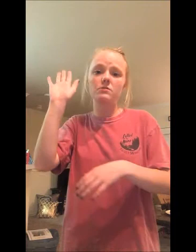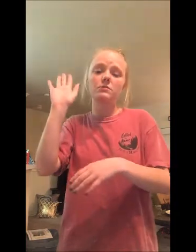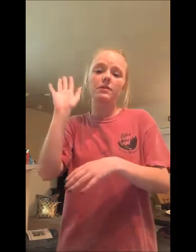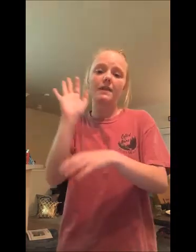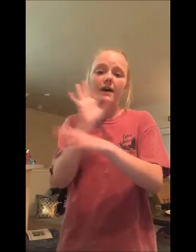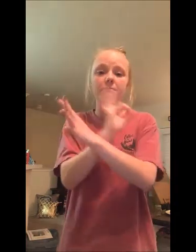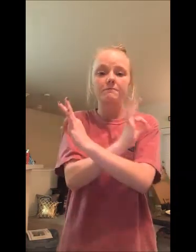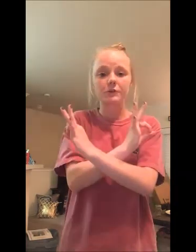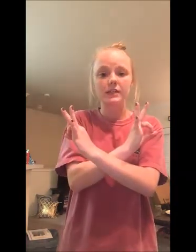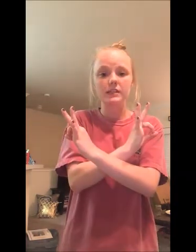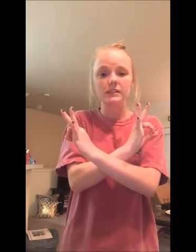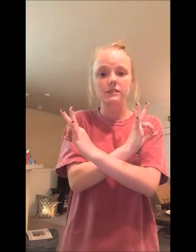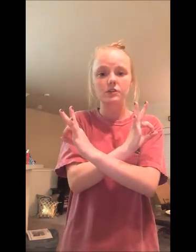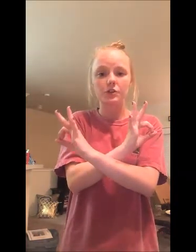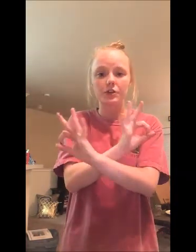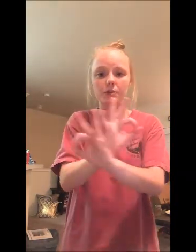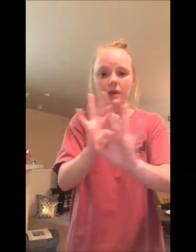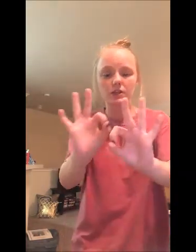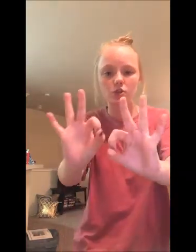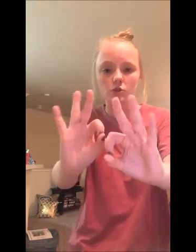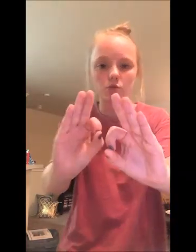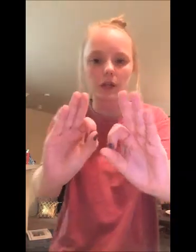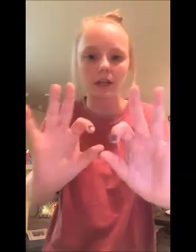Somehow that frees. So you're going to make two like